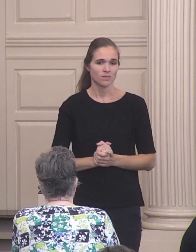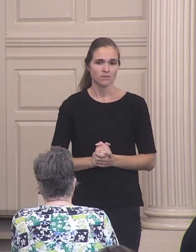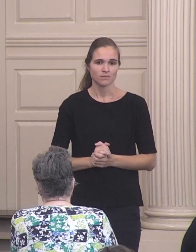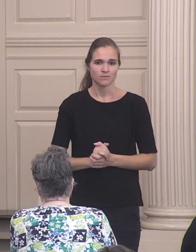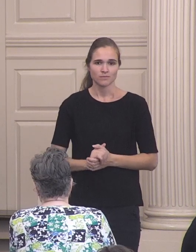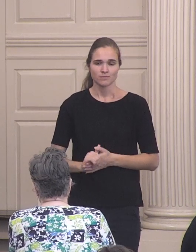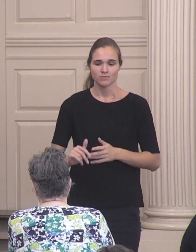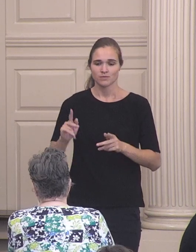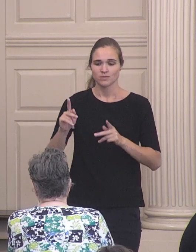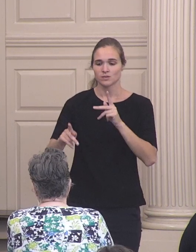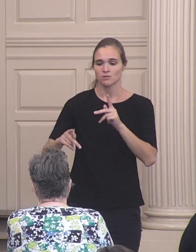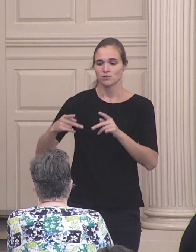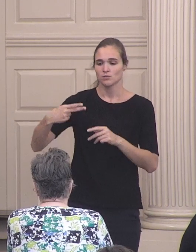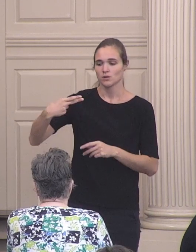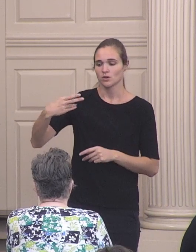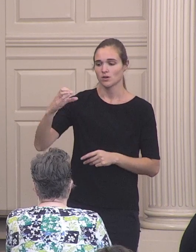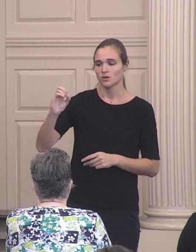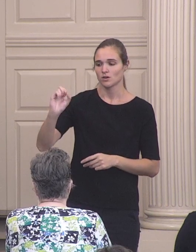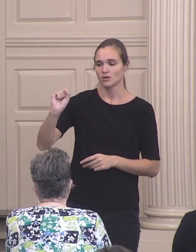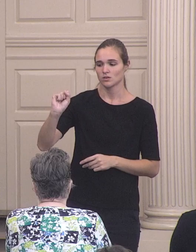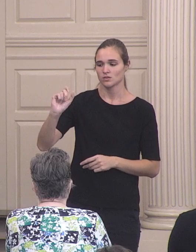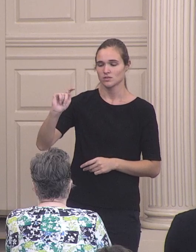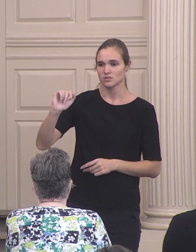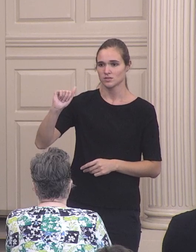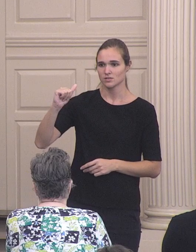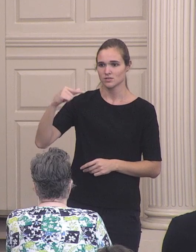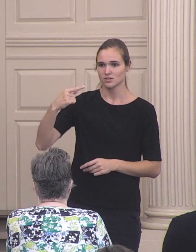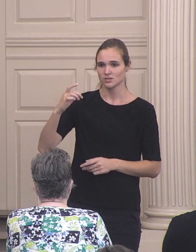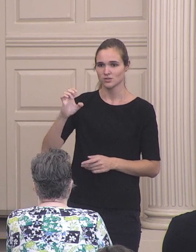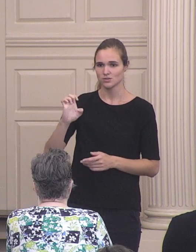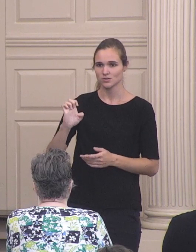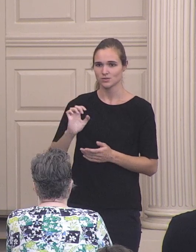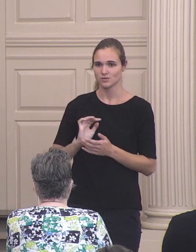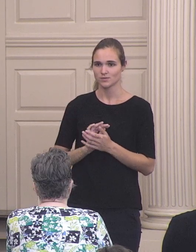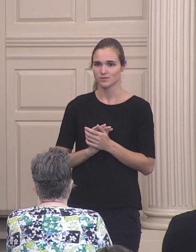For those being held hostage,